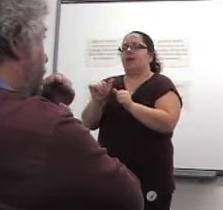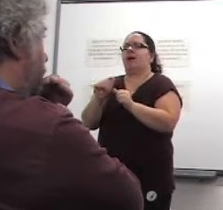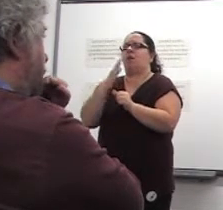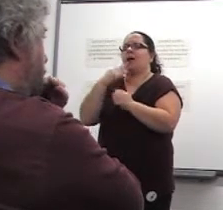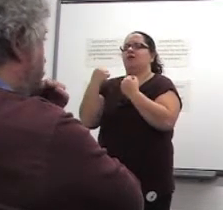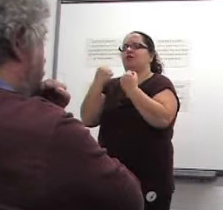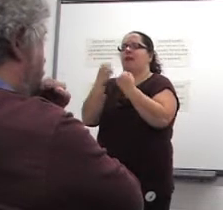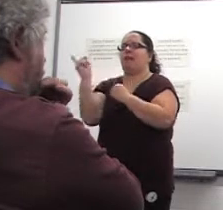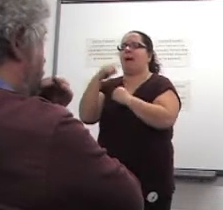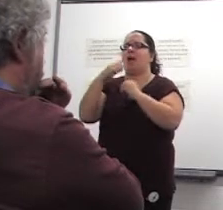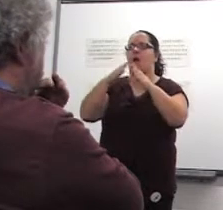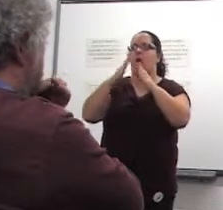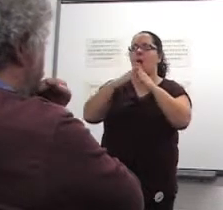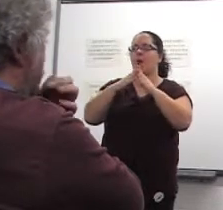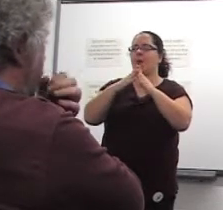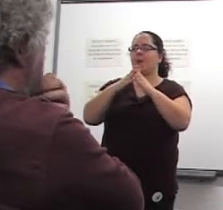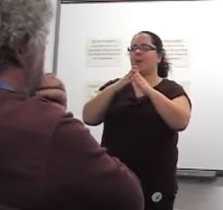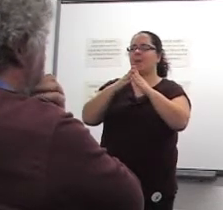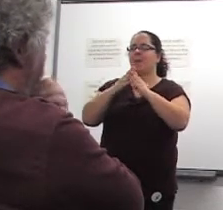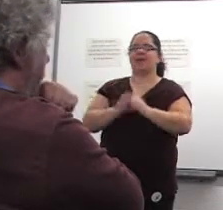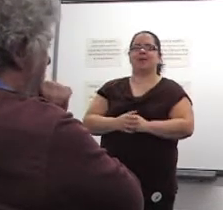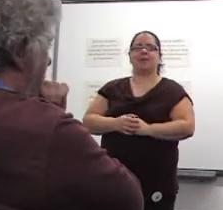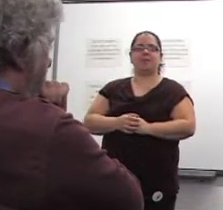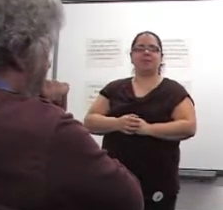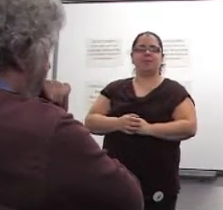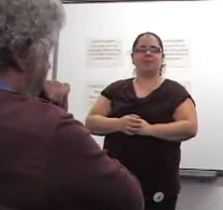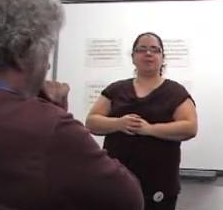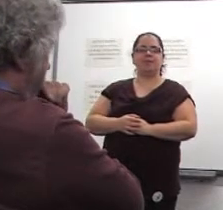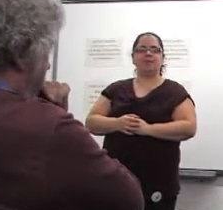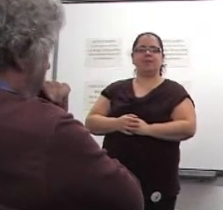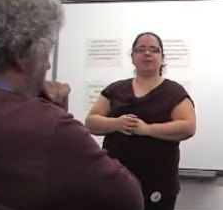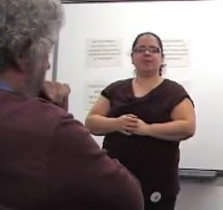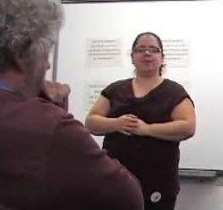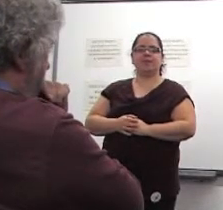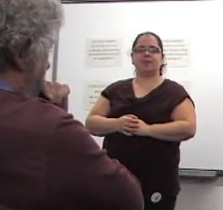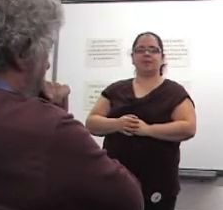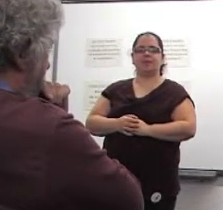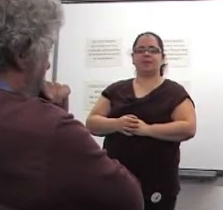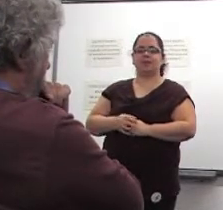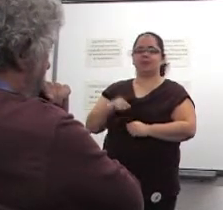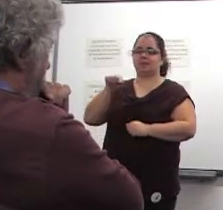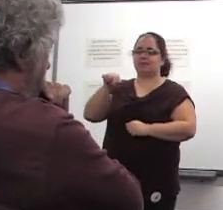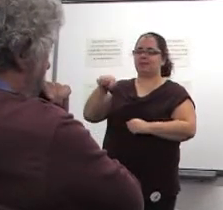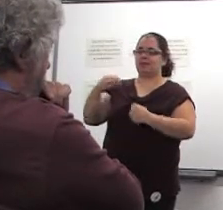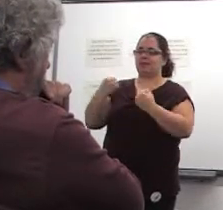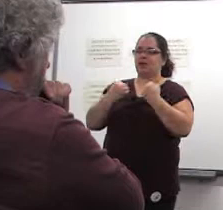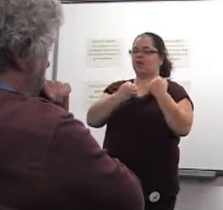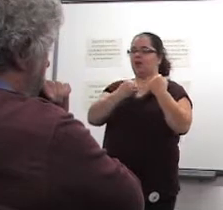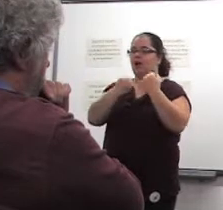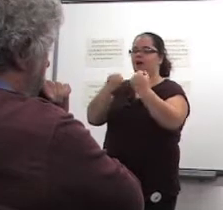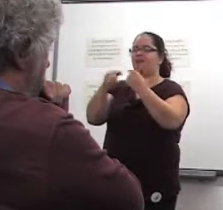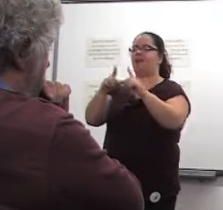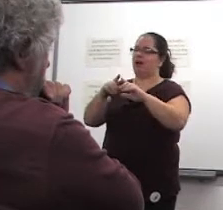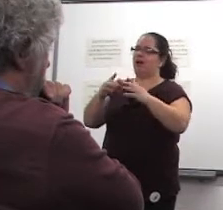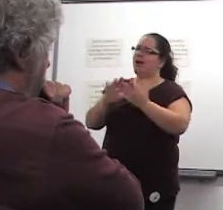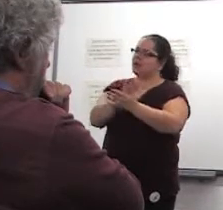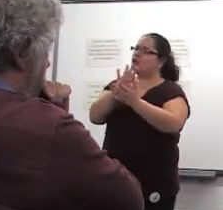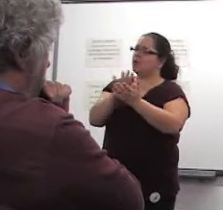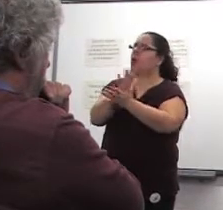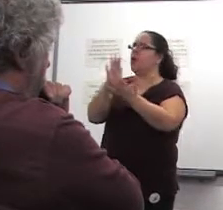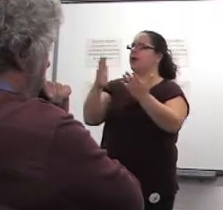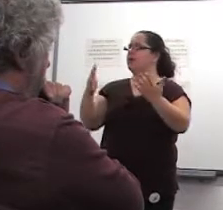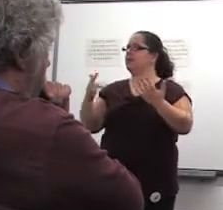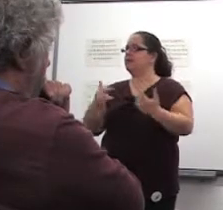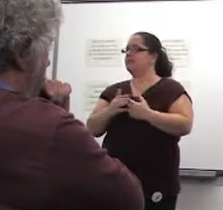like a mother's hand brushed across her child's forehead. He treated this drive as a physical pleasure.